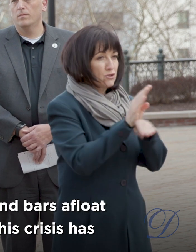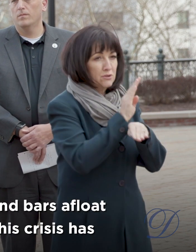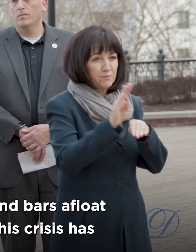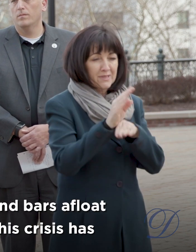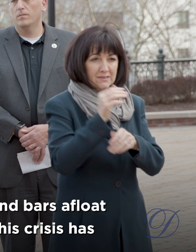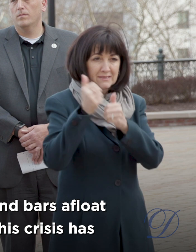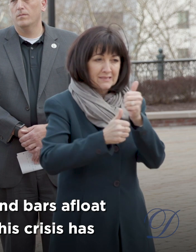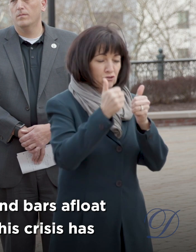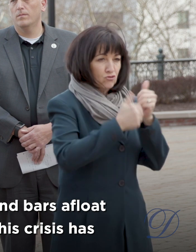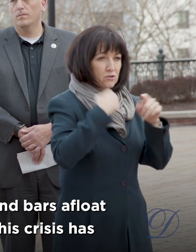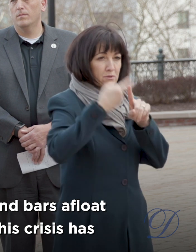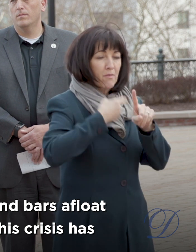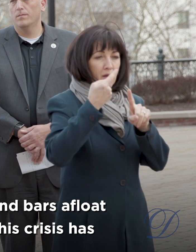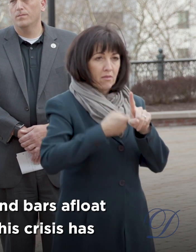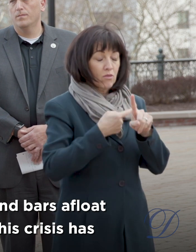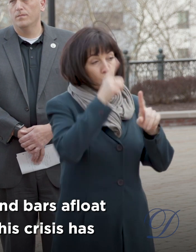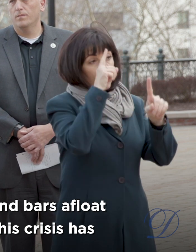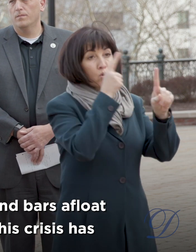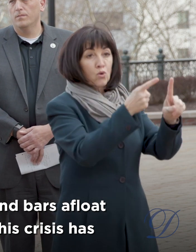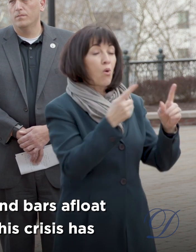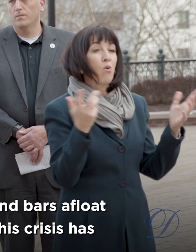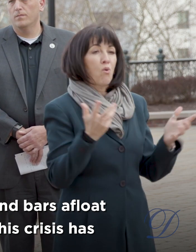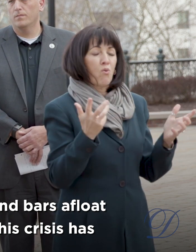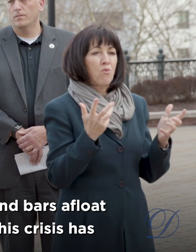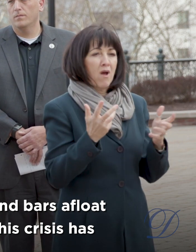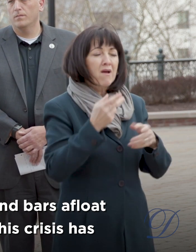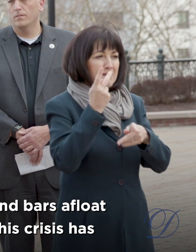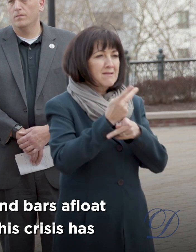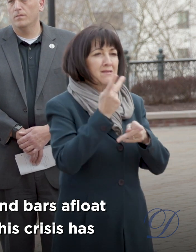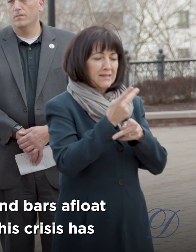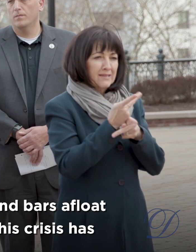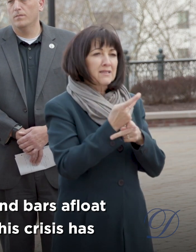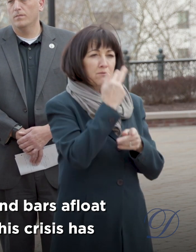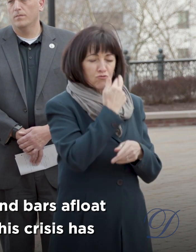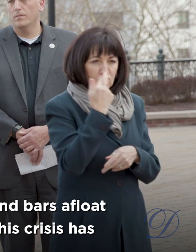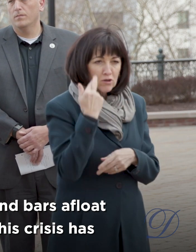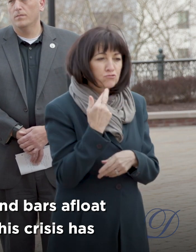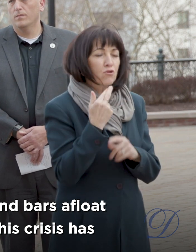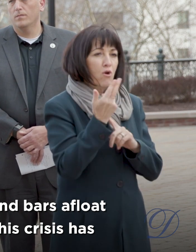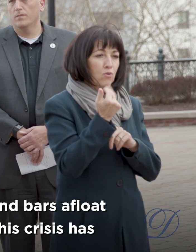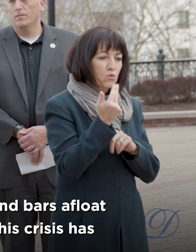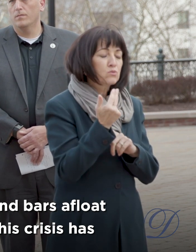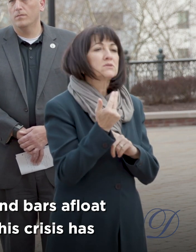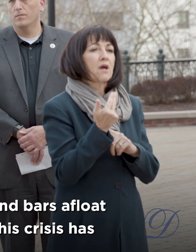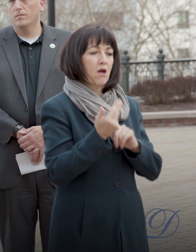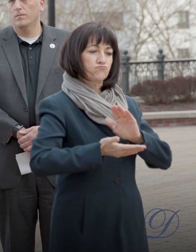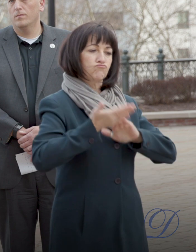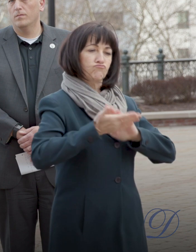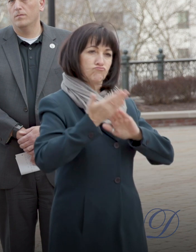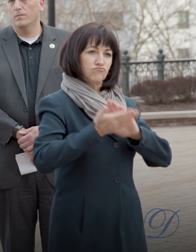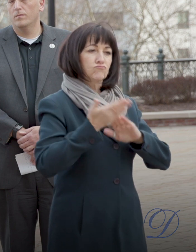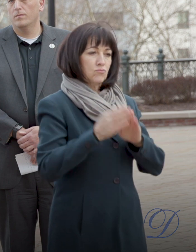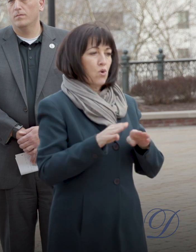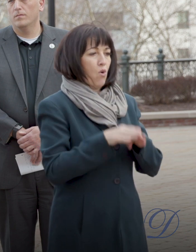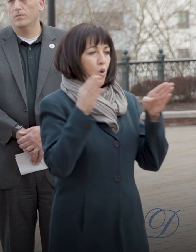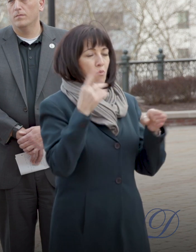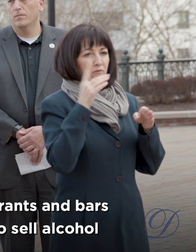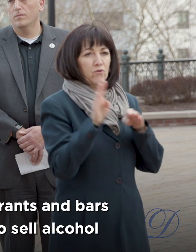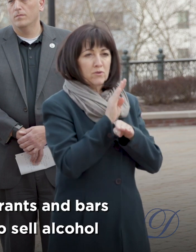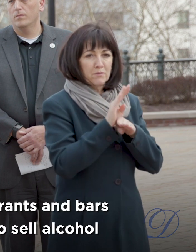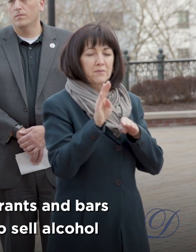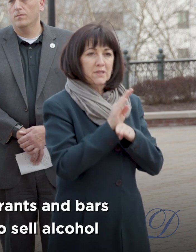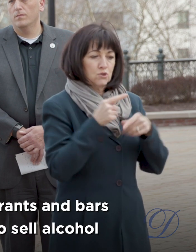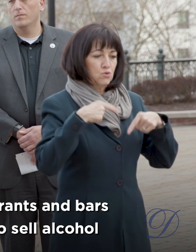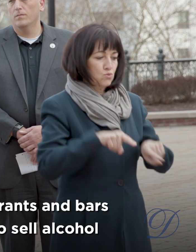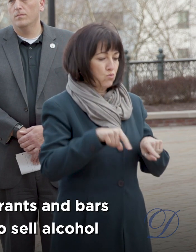goal is to keep restaurants and bars afloat so that they can reopen when this crisis has passed.